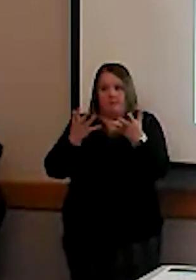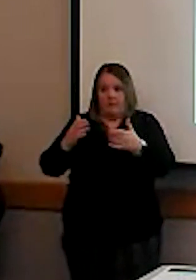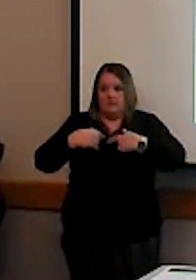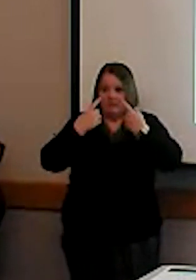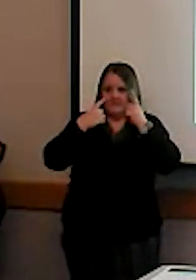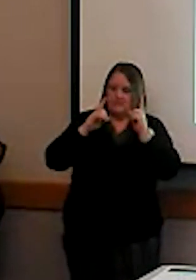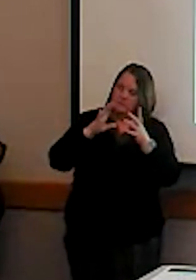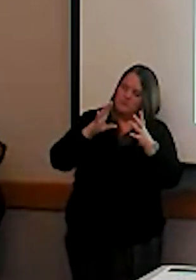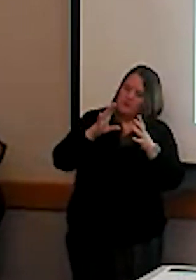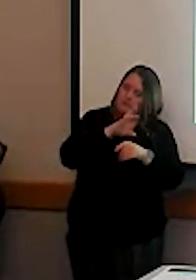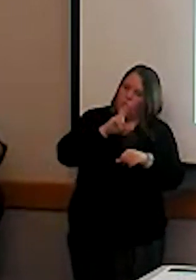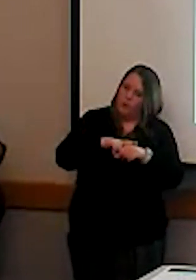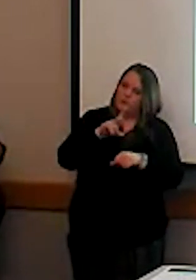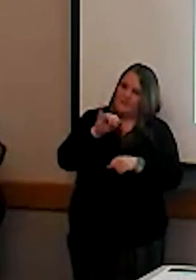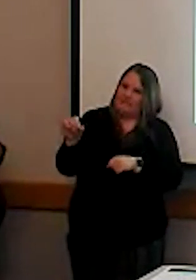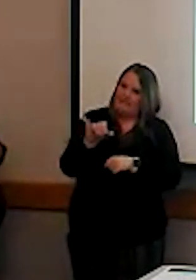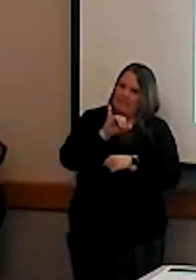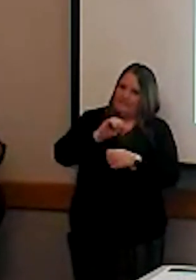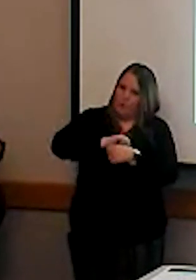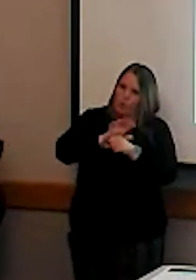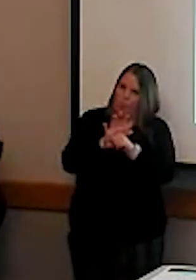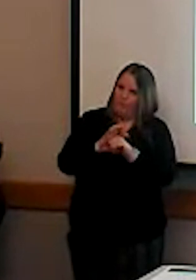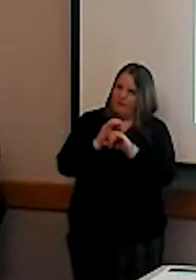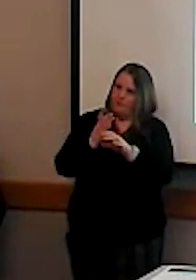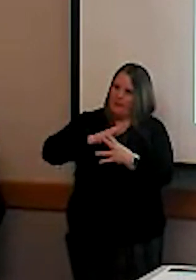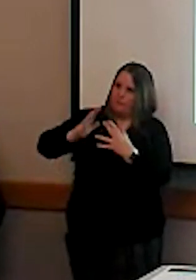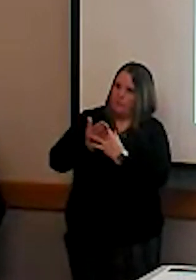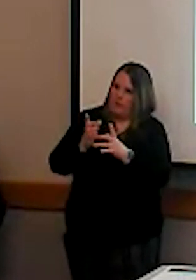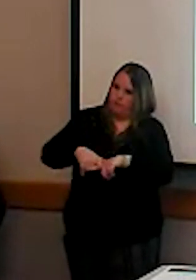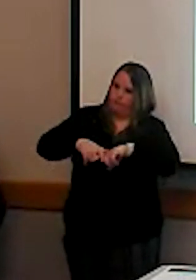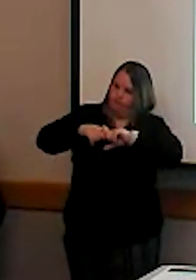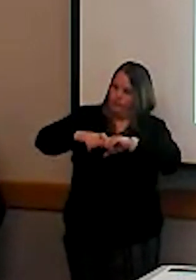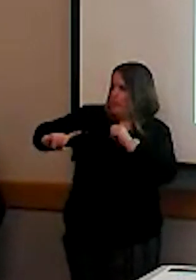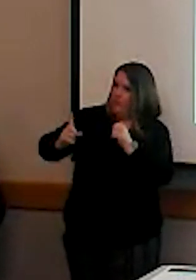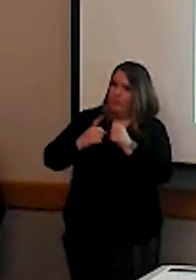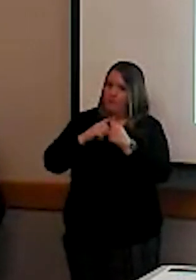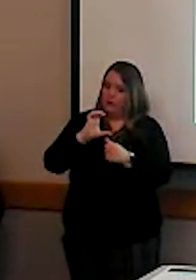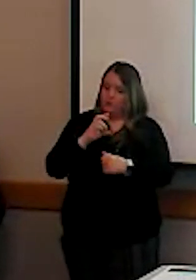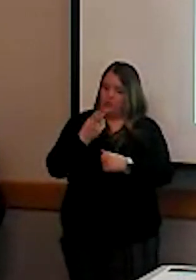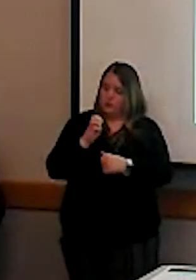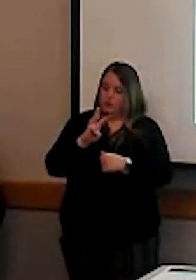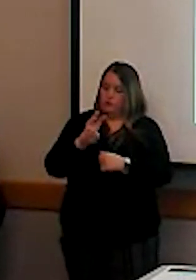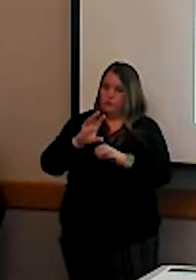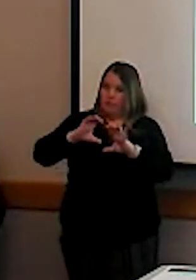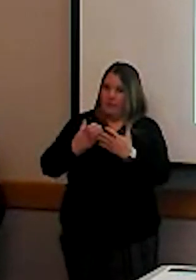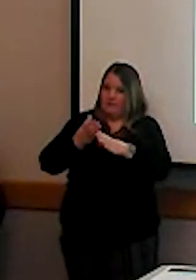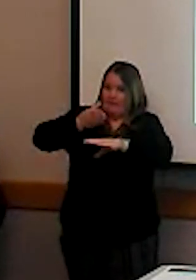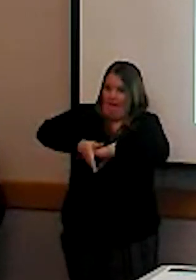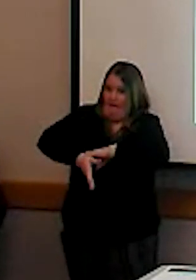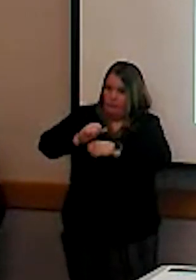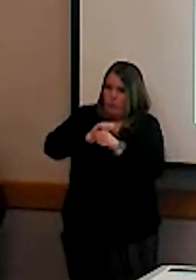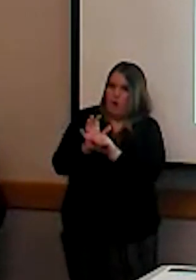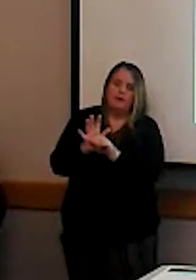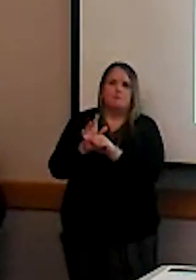we had to take a break like most people did during the pandemic. So the first CHEW class that we had after the pandemic was a huge